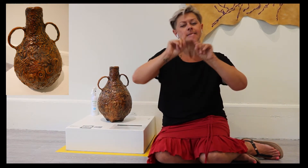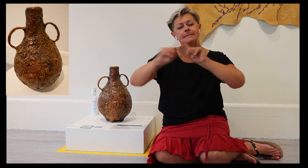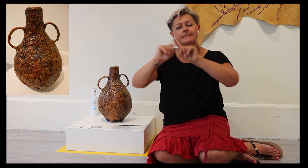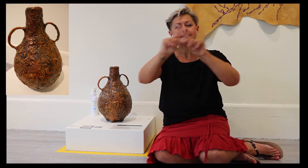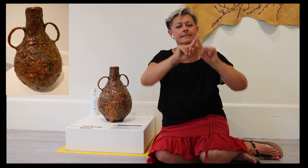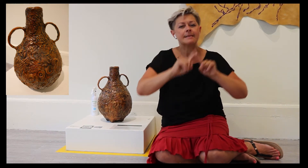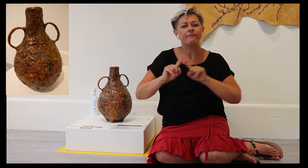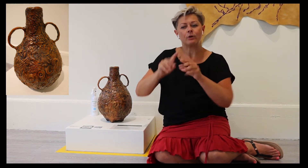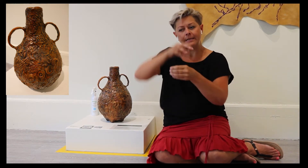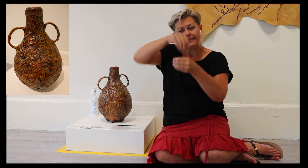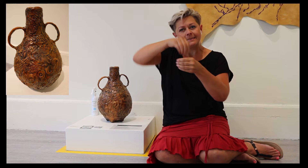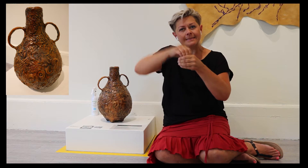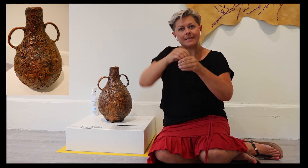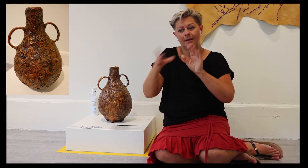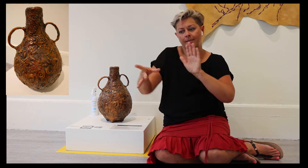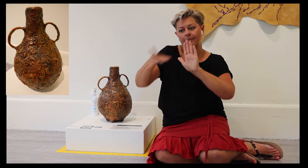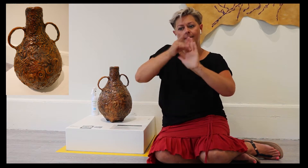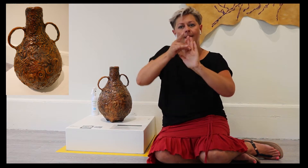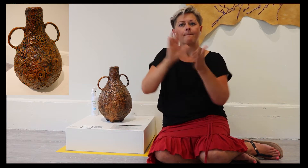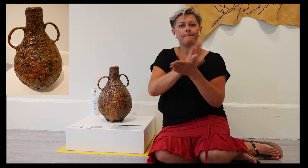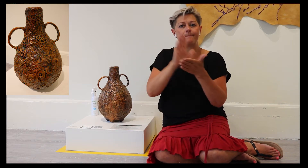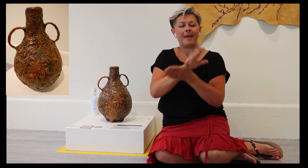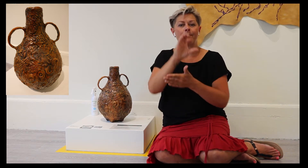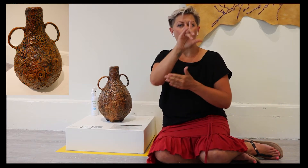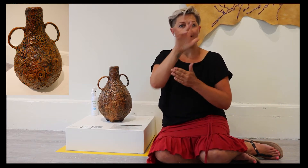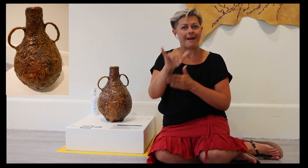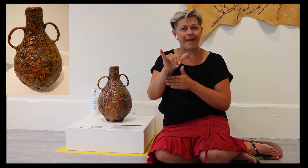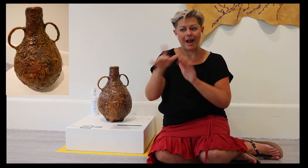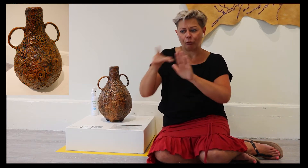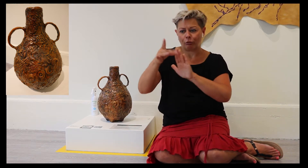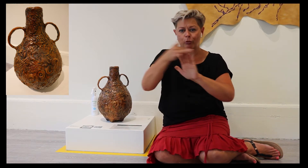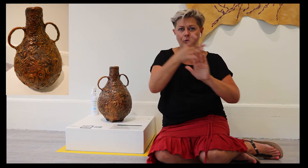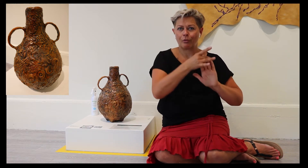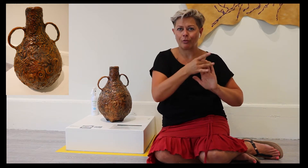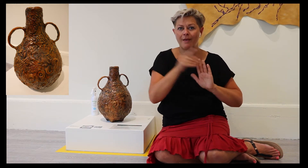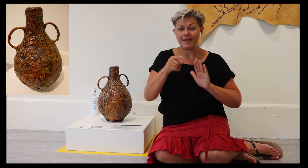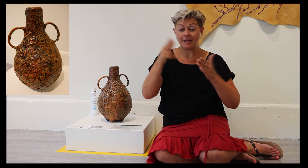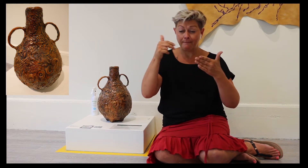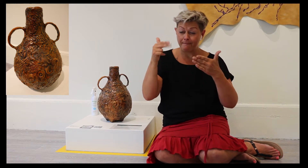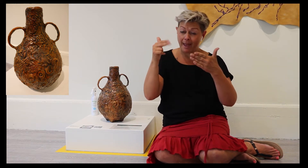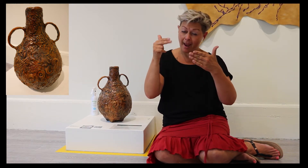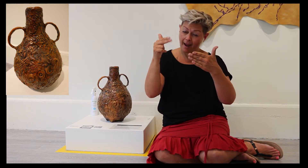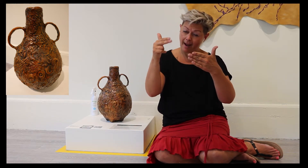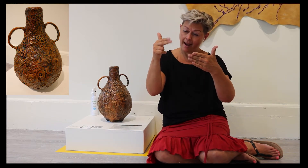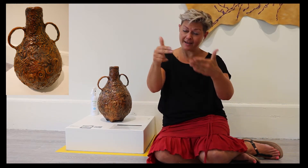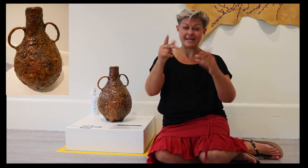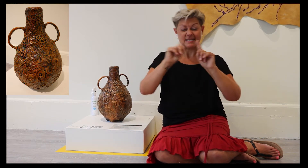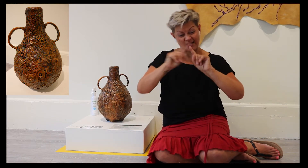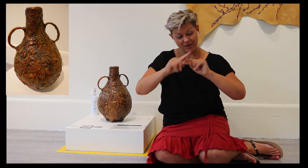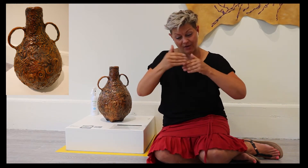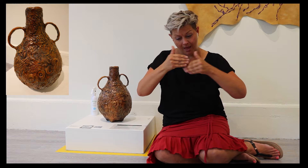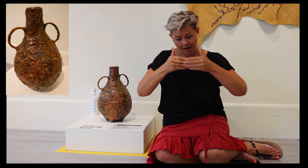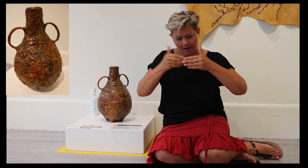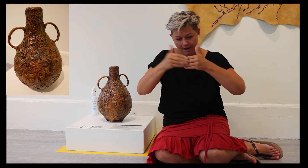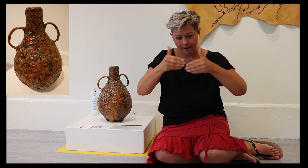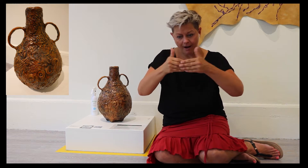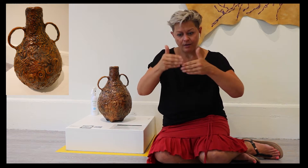features inlaid in the paper clay coating. It is painted in many colorful layers, with a final layer of yellow